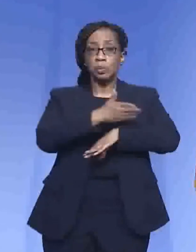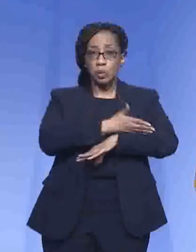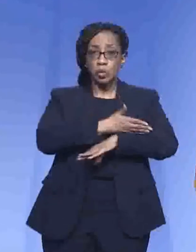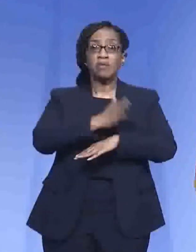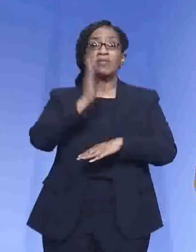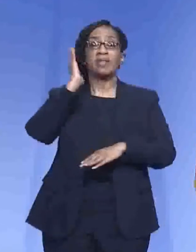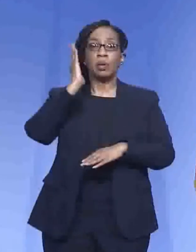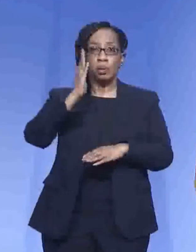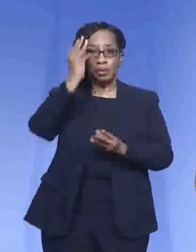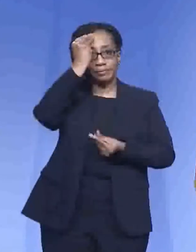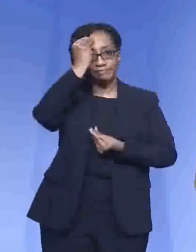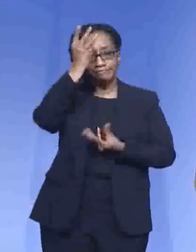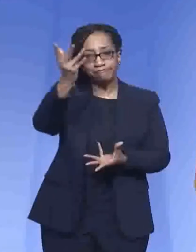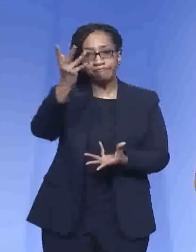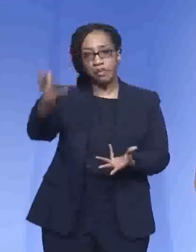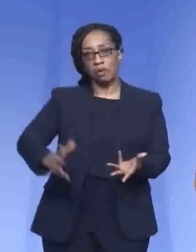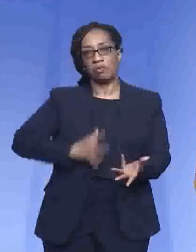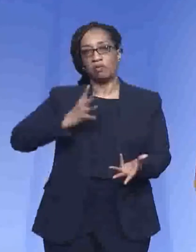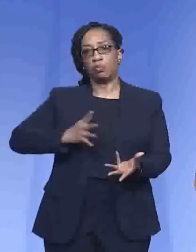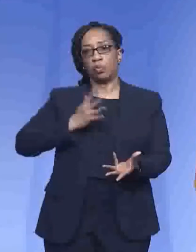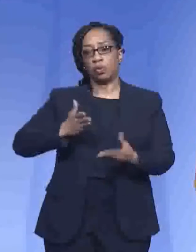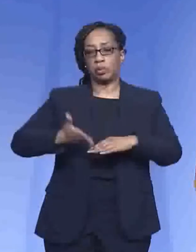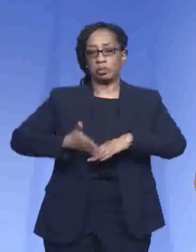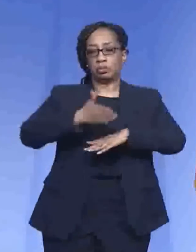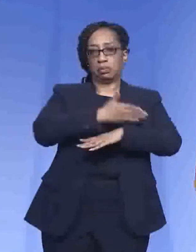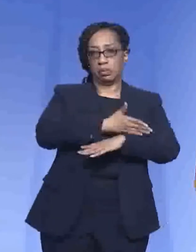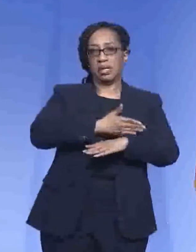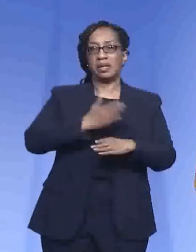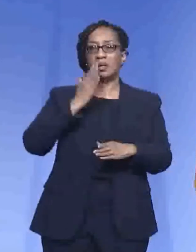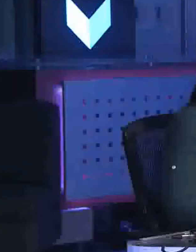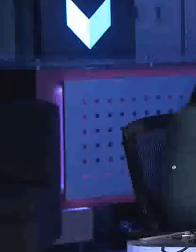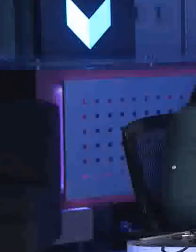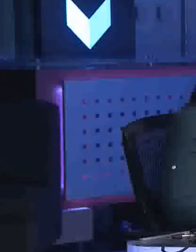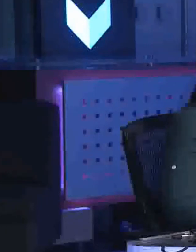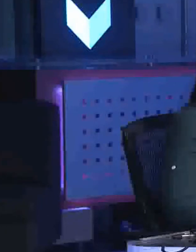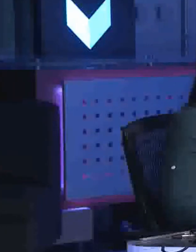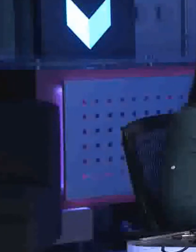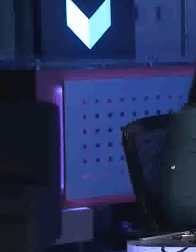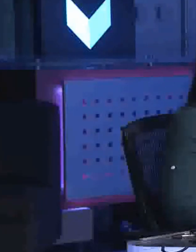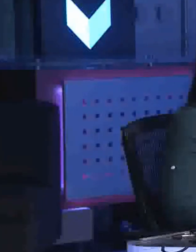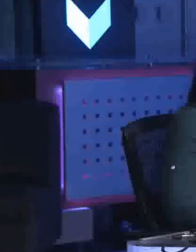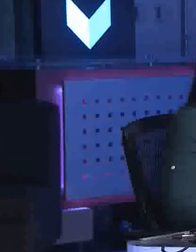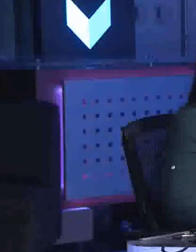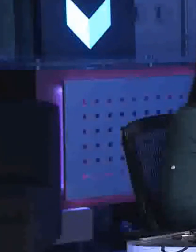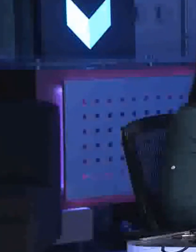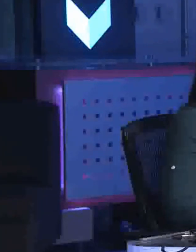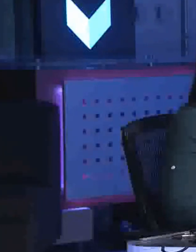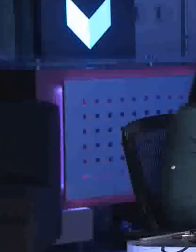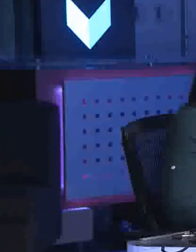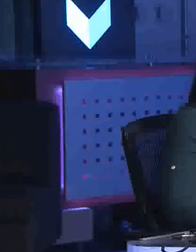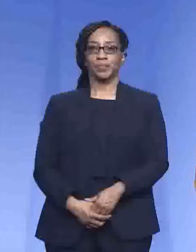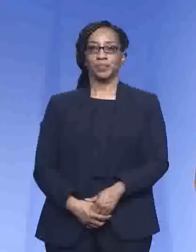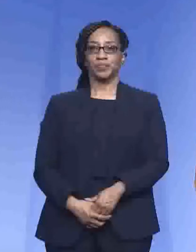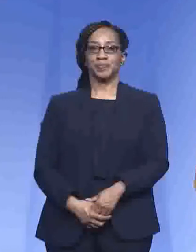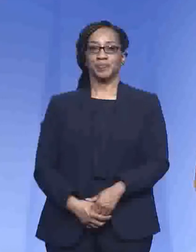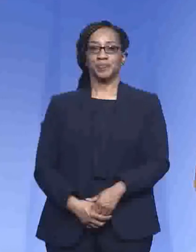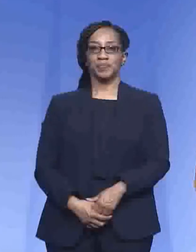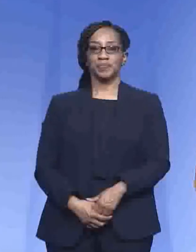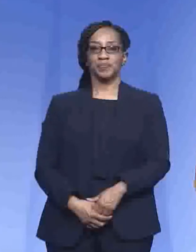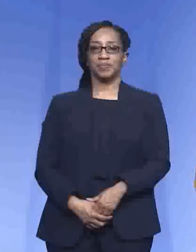to the state rather than just trading a statement for a statement. Kelly Roberts, WMC.